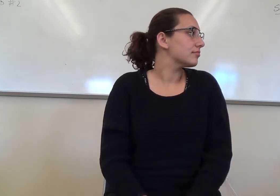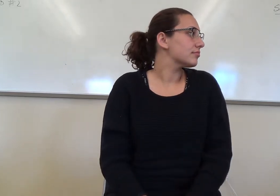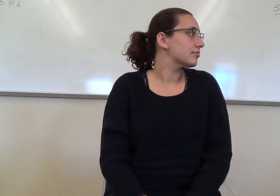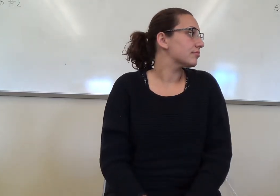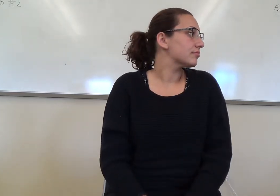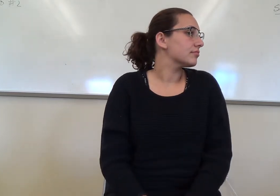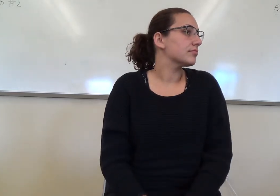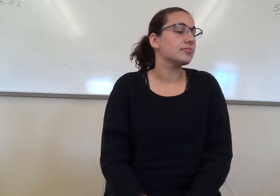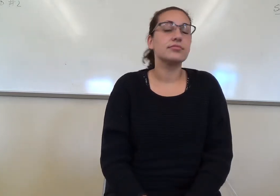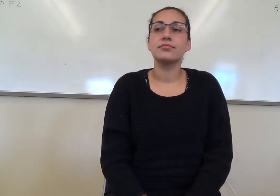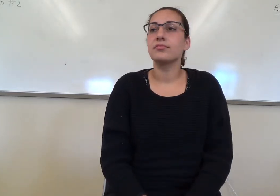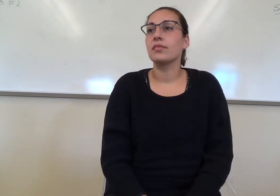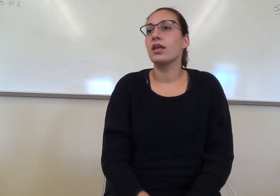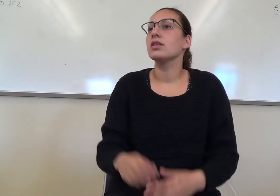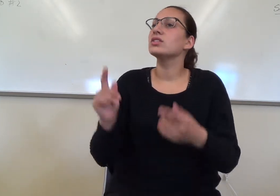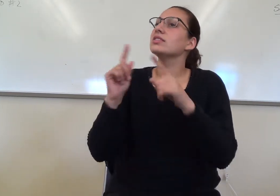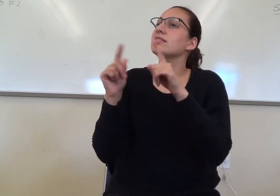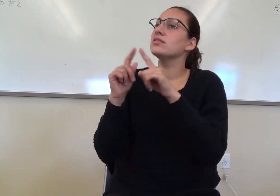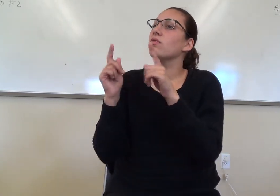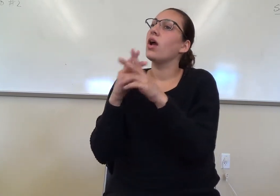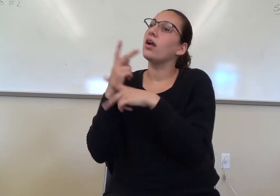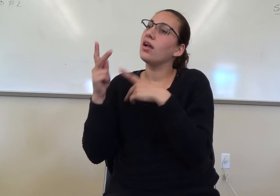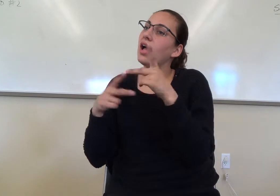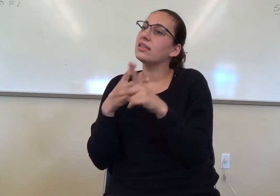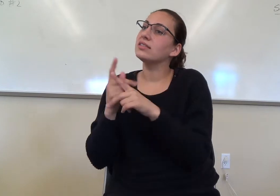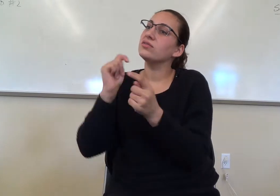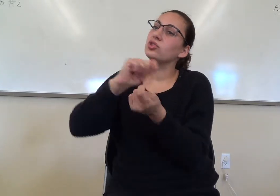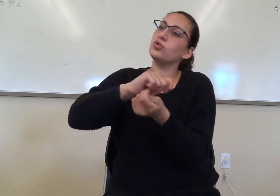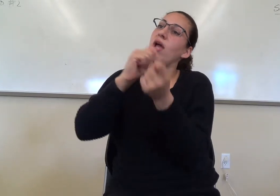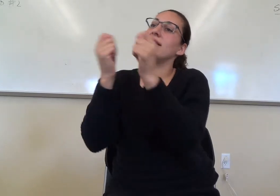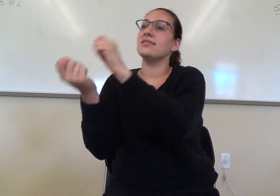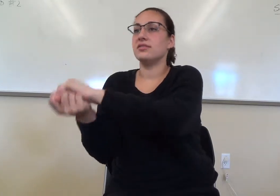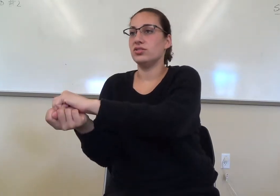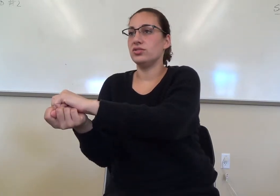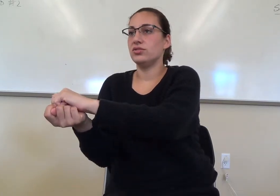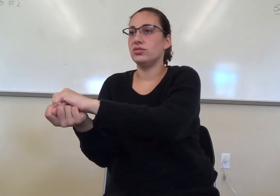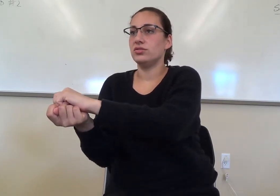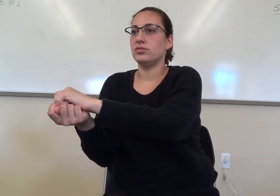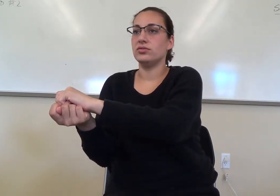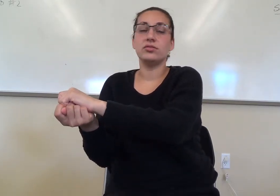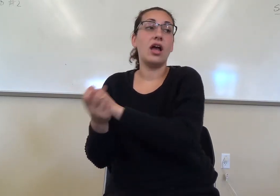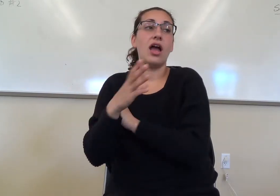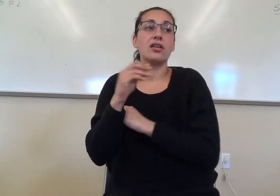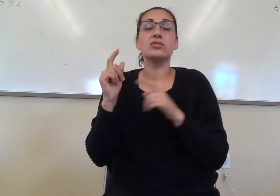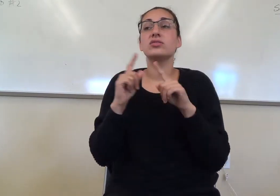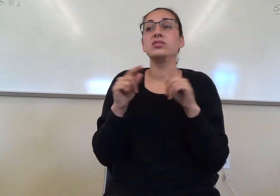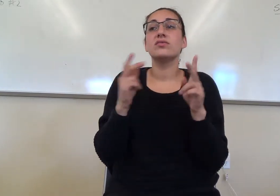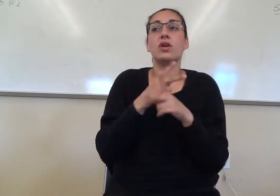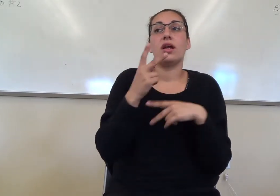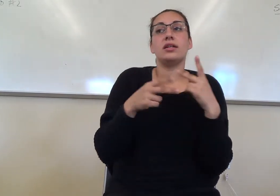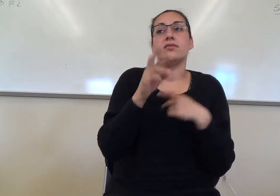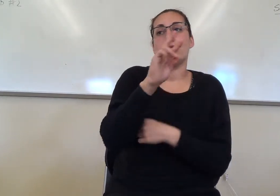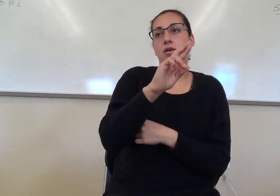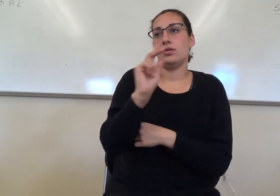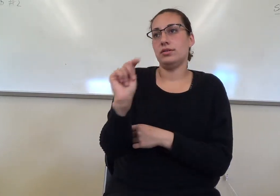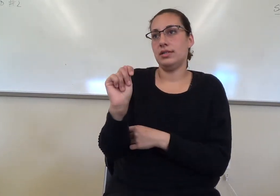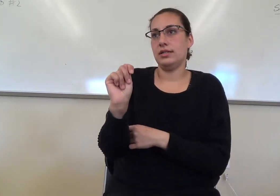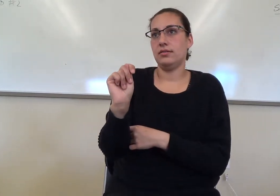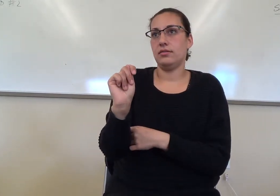there are a number of different types of transitions, and reversal transitions are words like but,